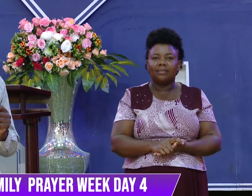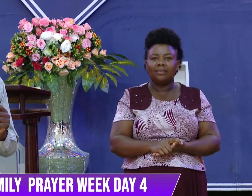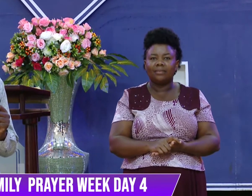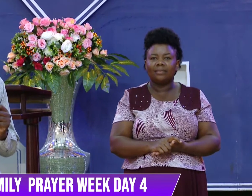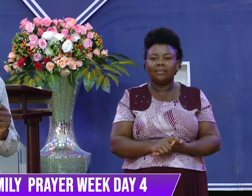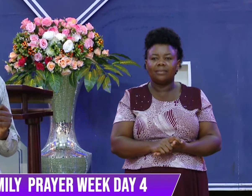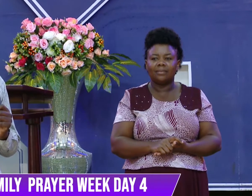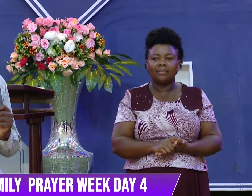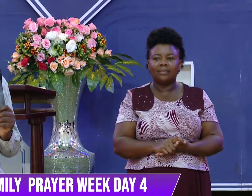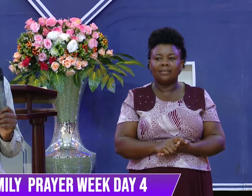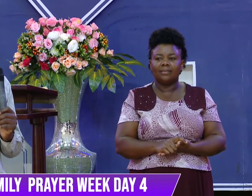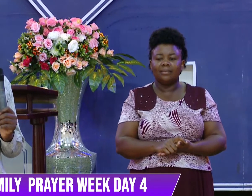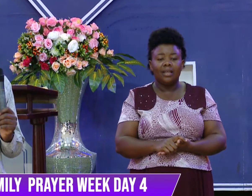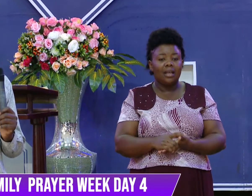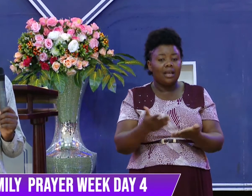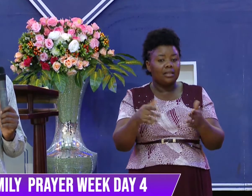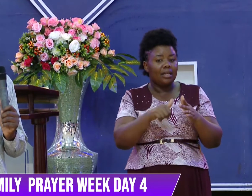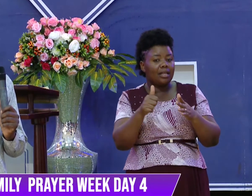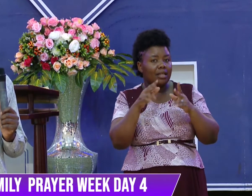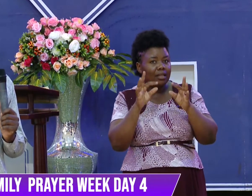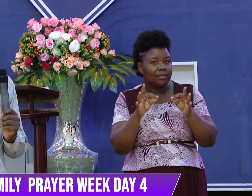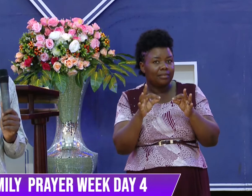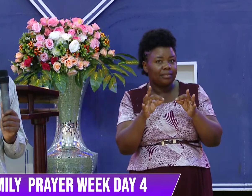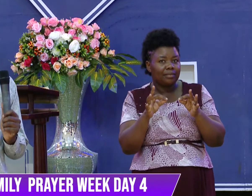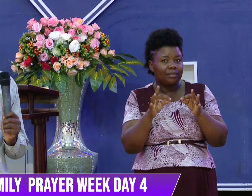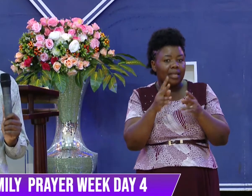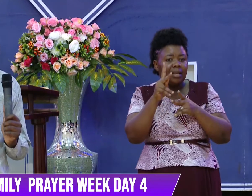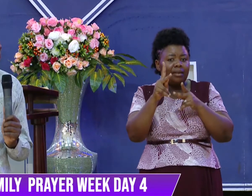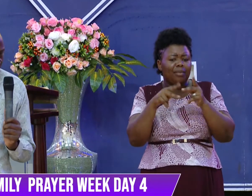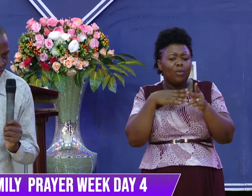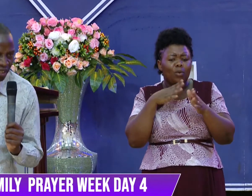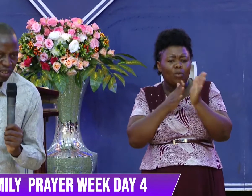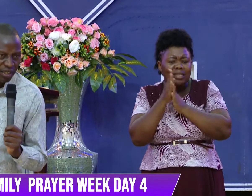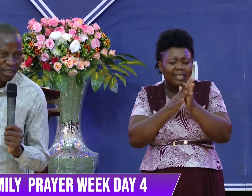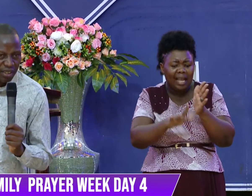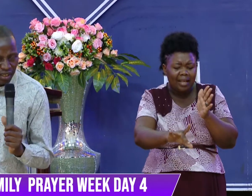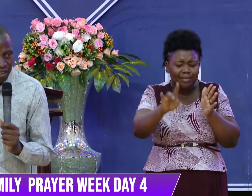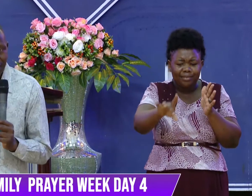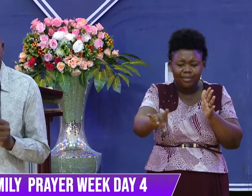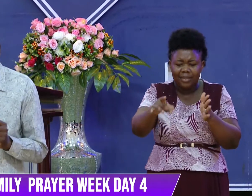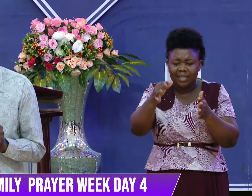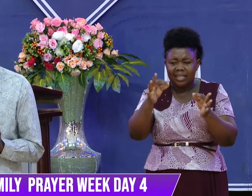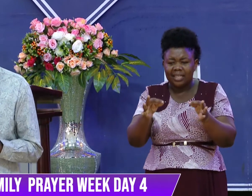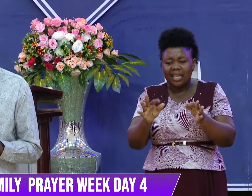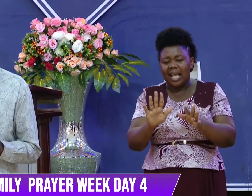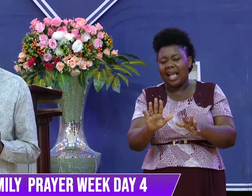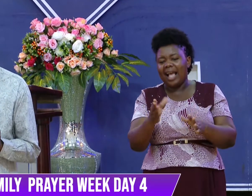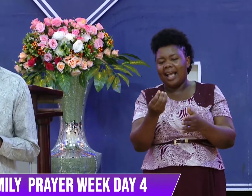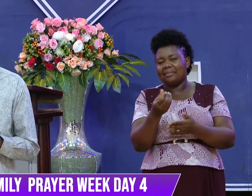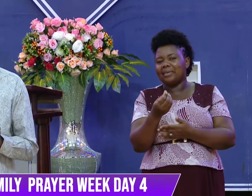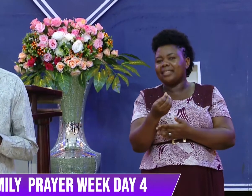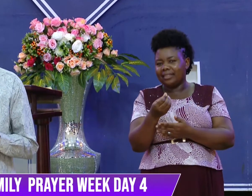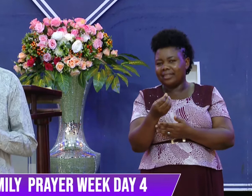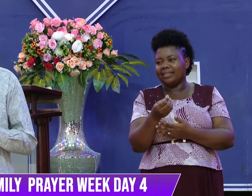it, but was it yours? And listen to this. The people who love picking. Yes,